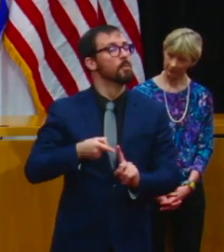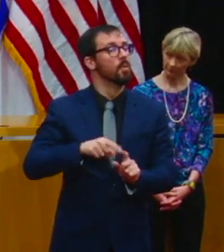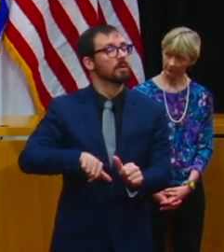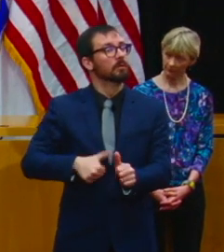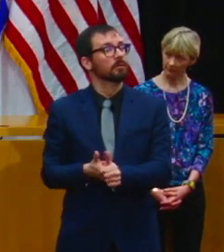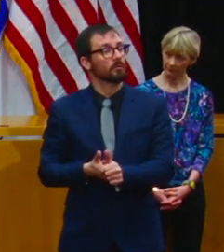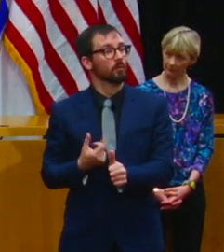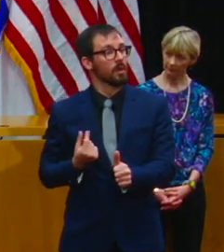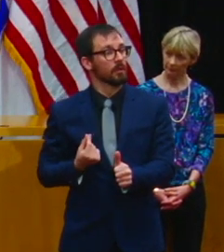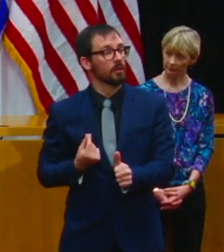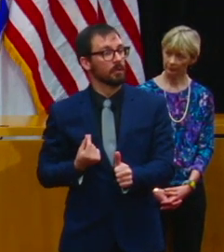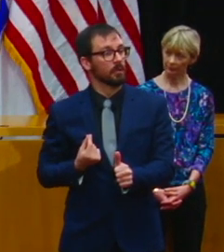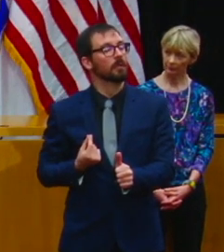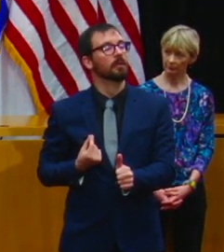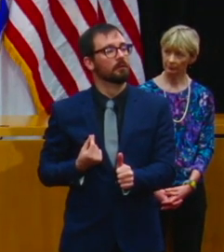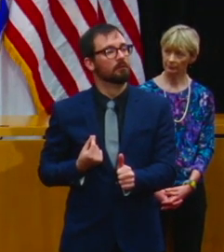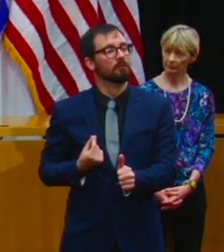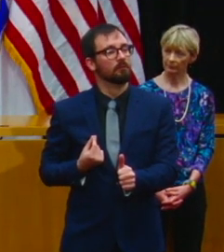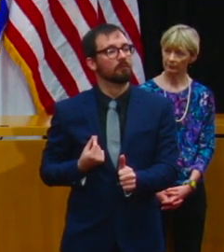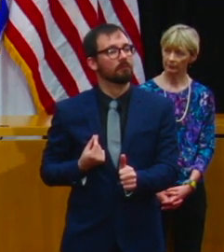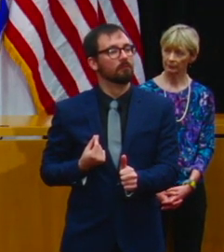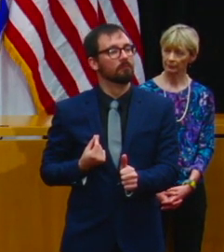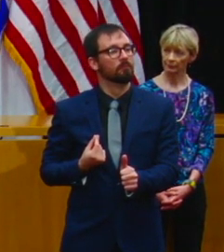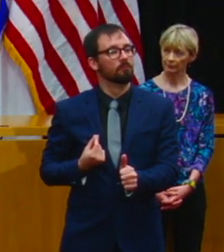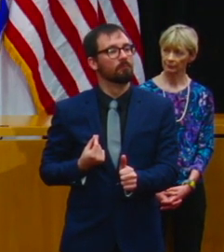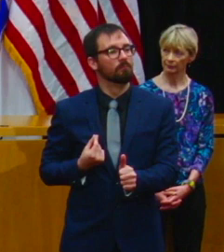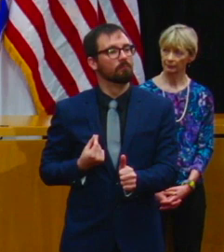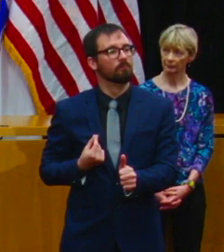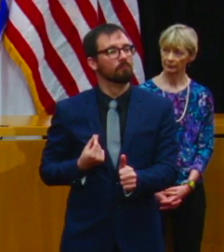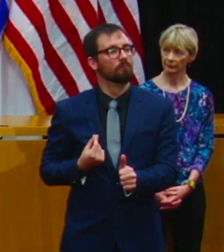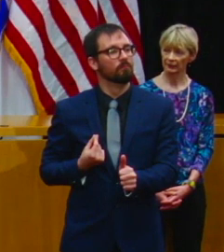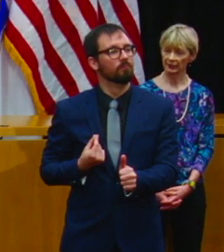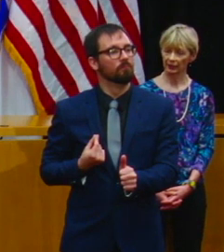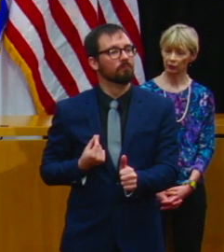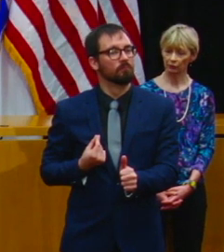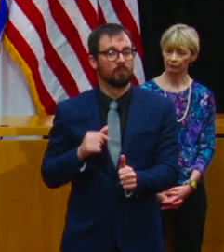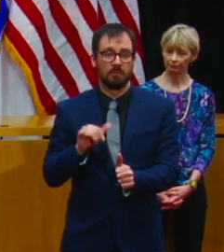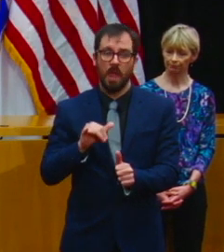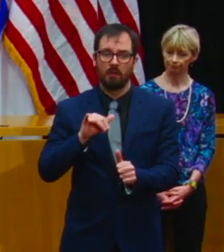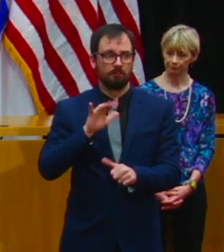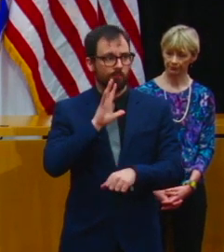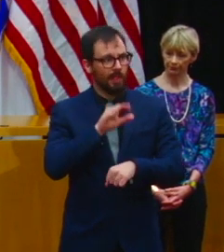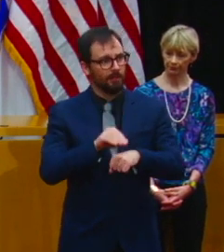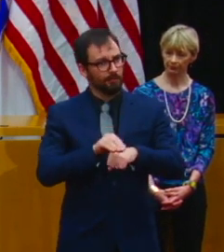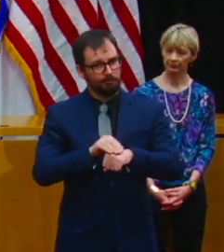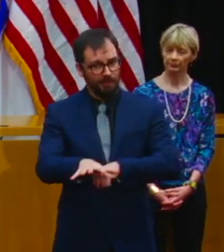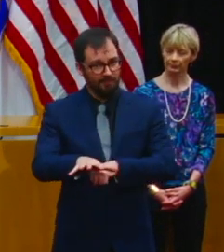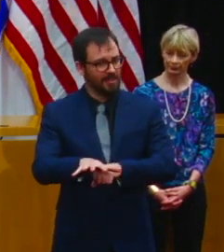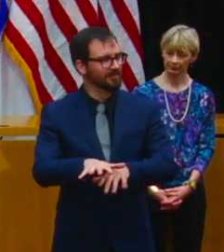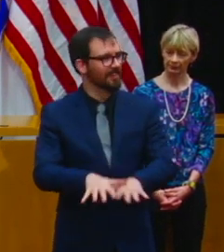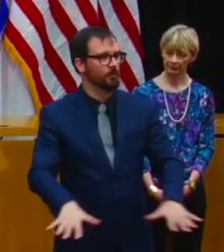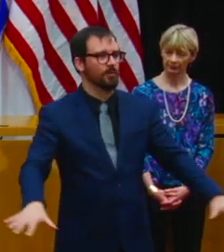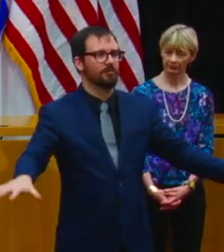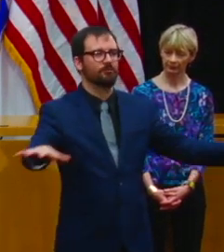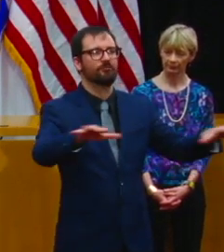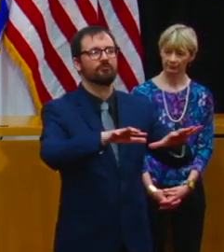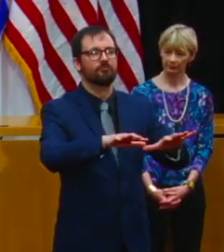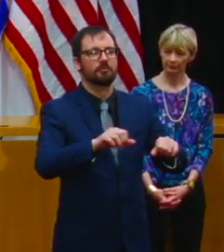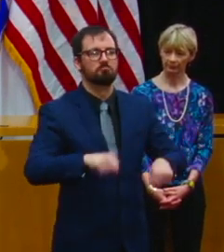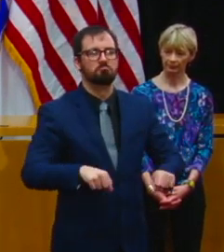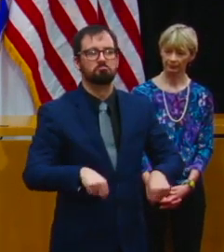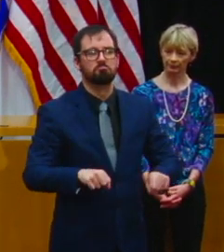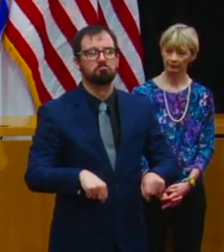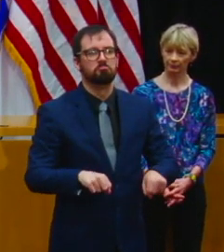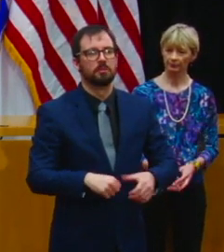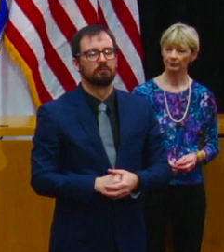the goal of these orders that are being issued everywhere is basically the same, which is, you know, if you're an essential worker, go to work